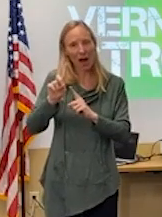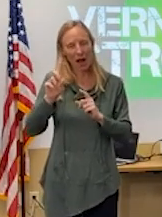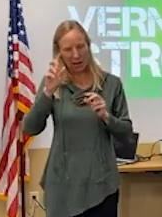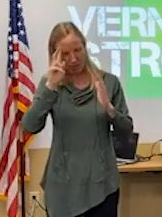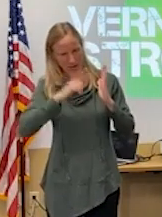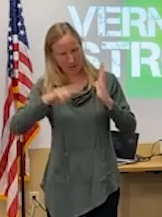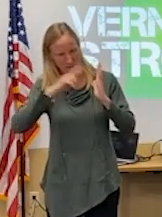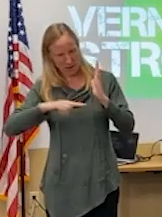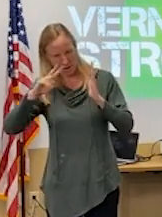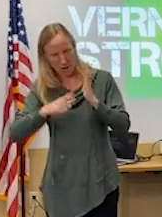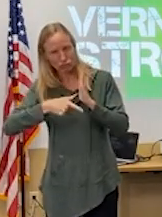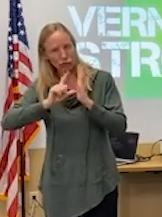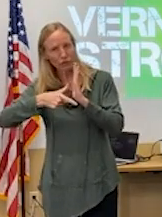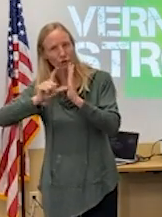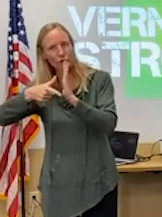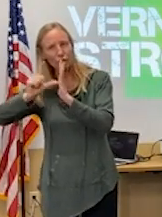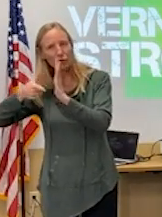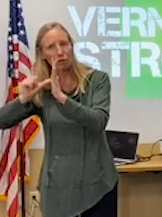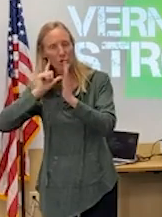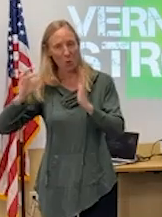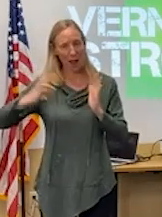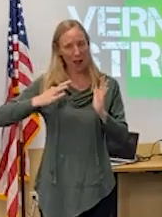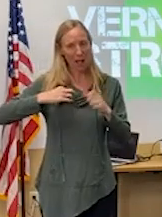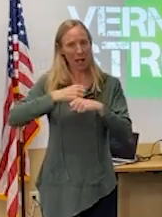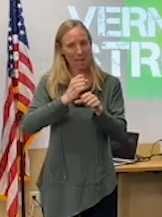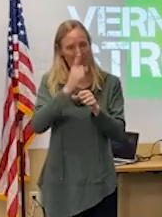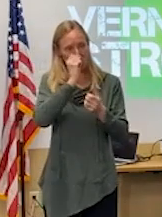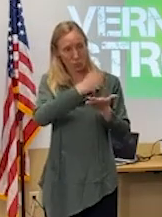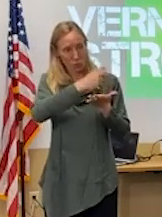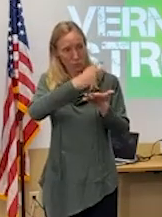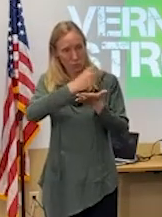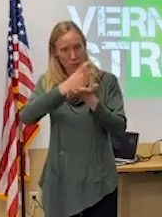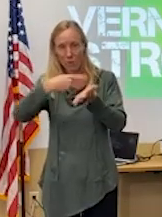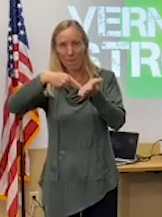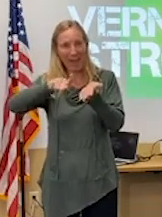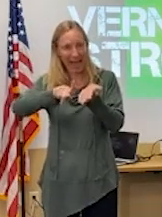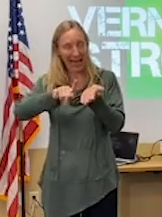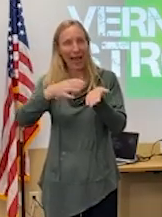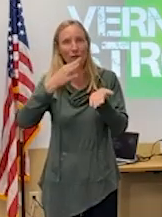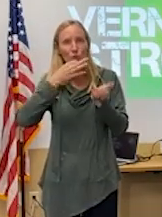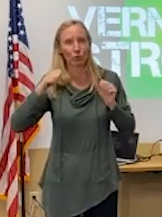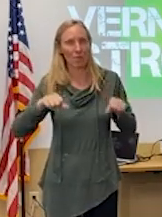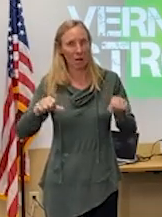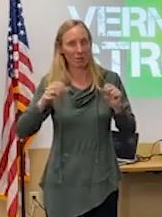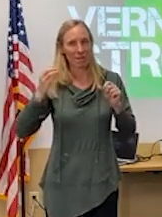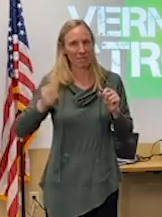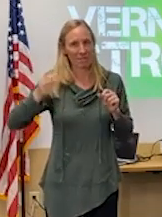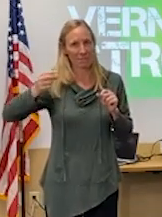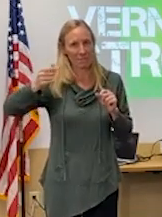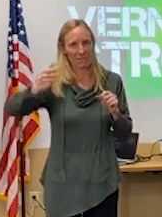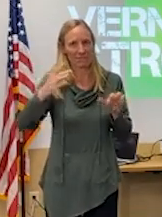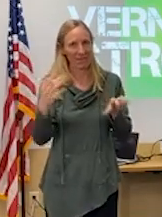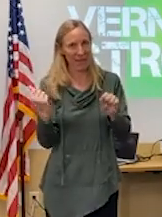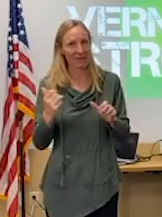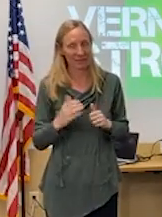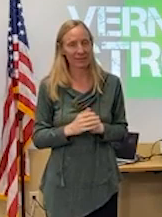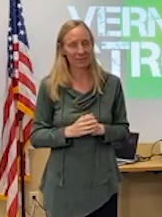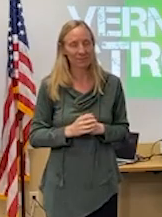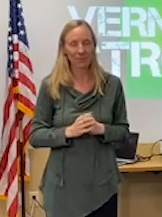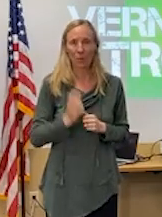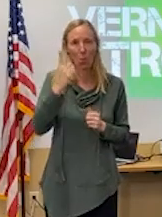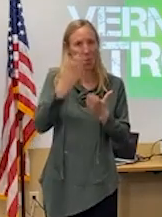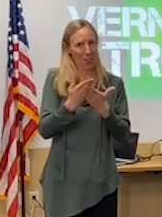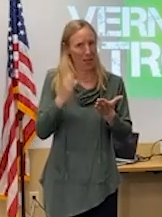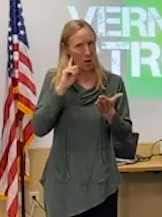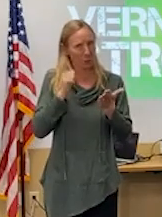and ensure that those grant applications are approved and paid out as quickly as possible. One item